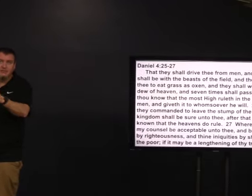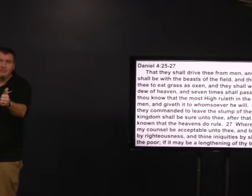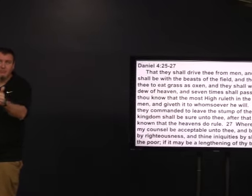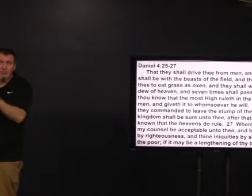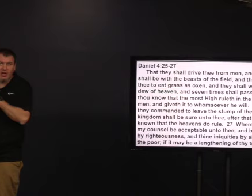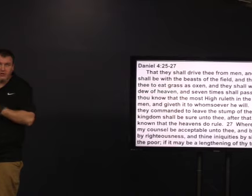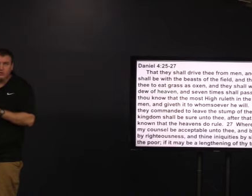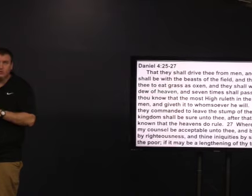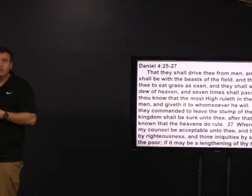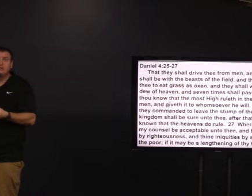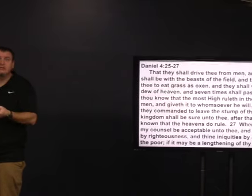So